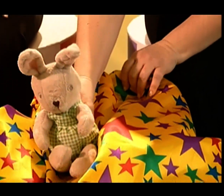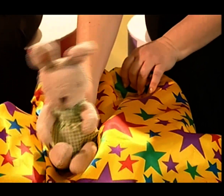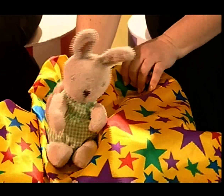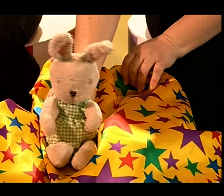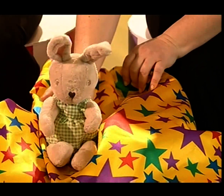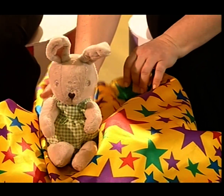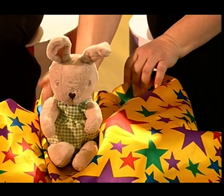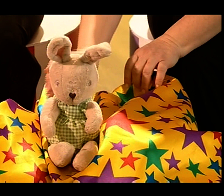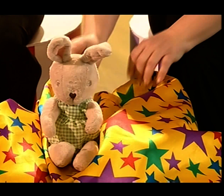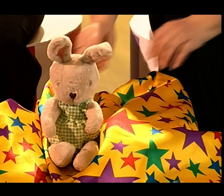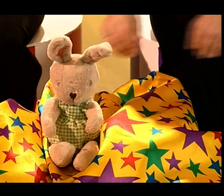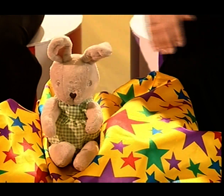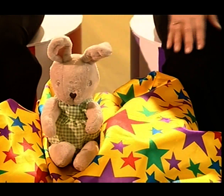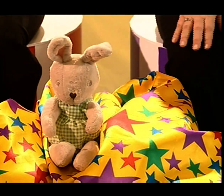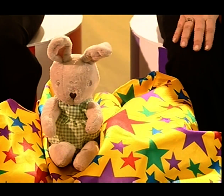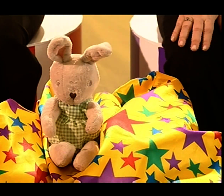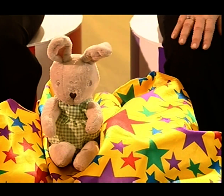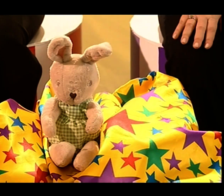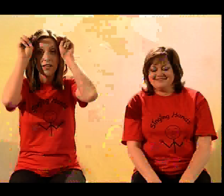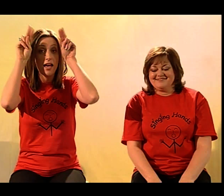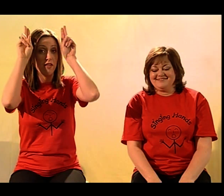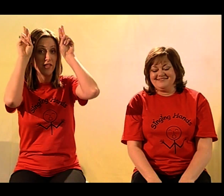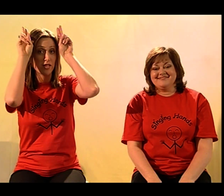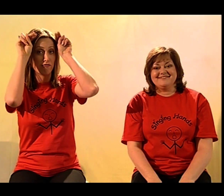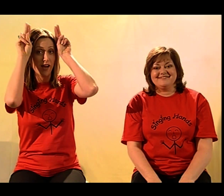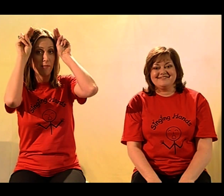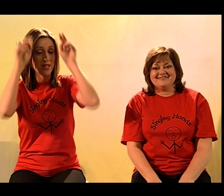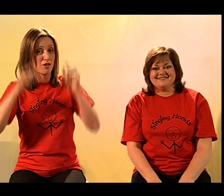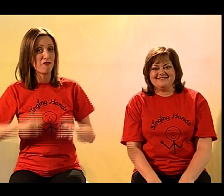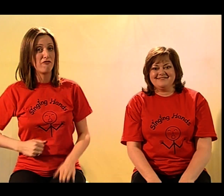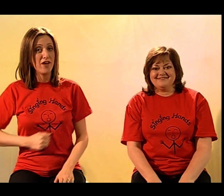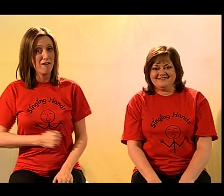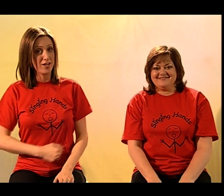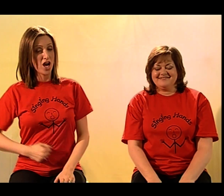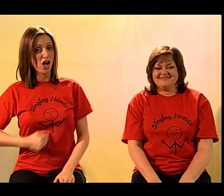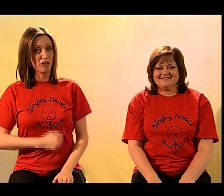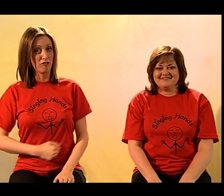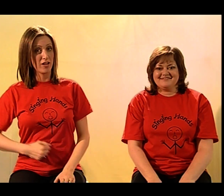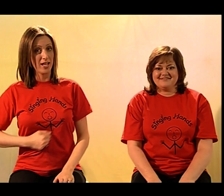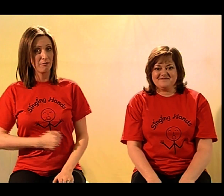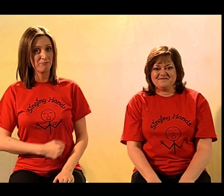Oh, look, it's a rabbit. And this rabbit's very hungry.